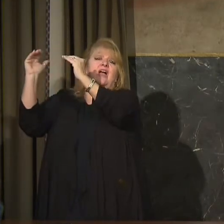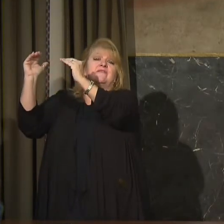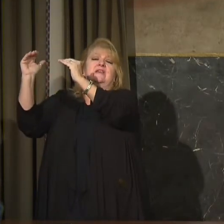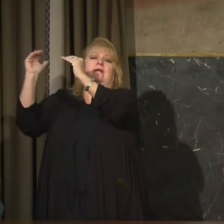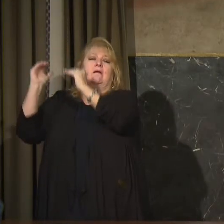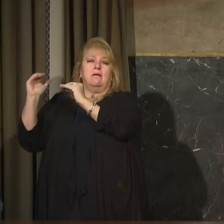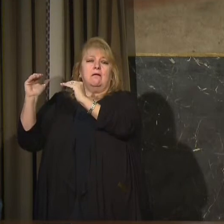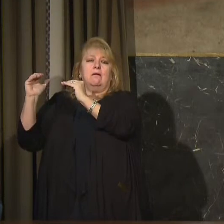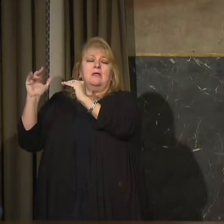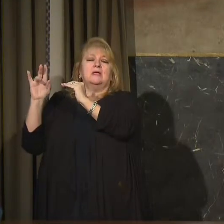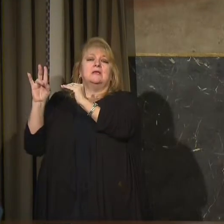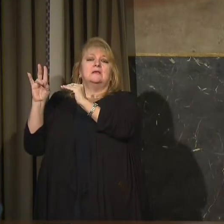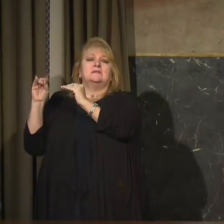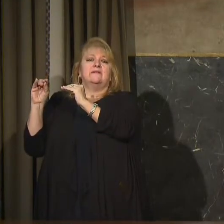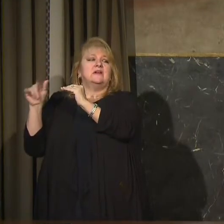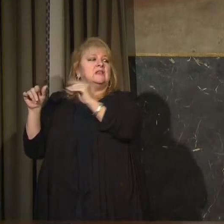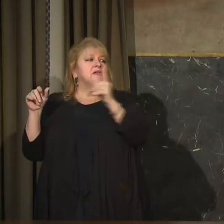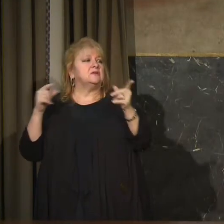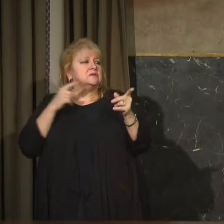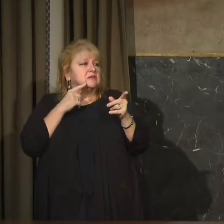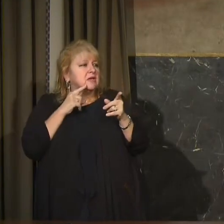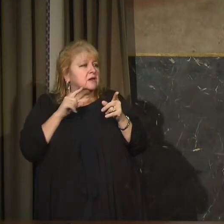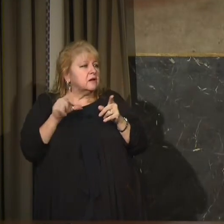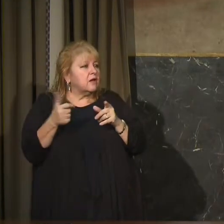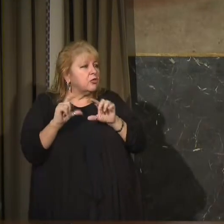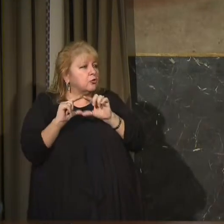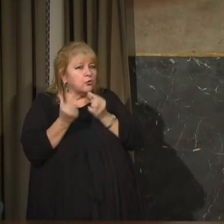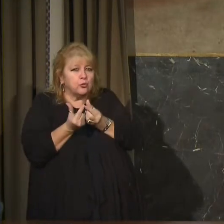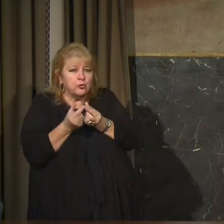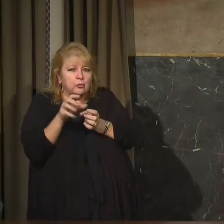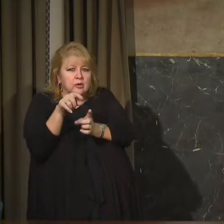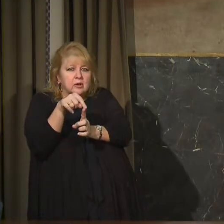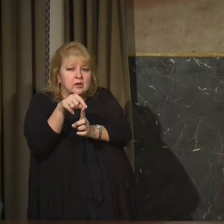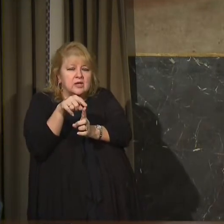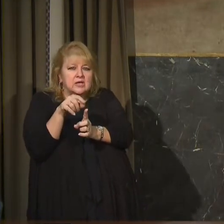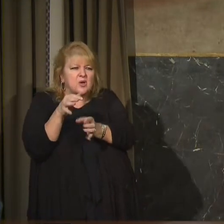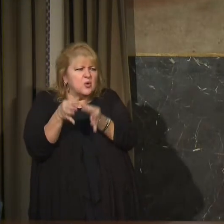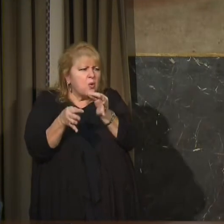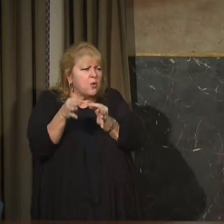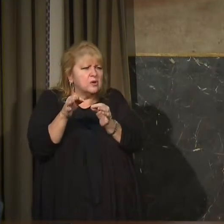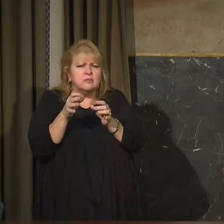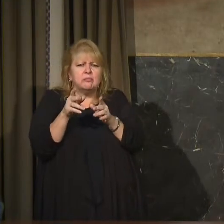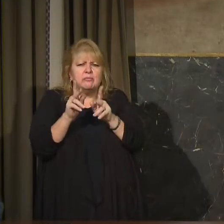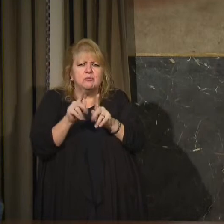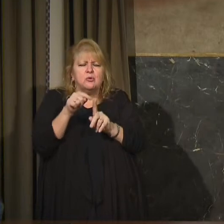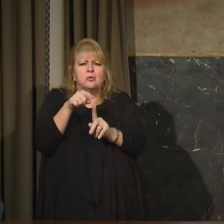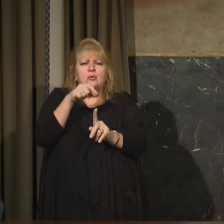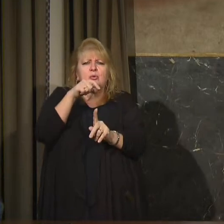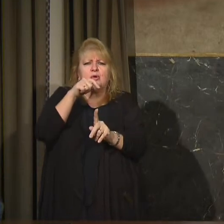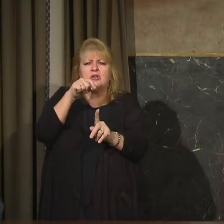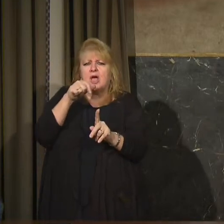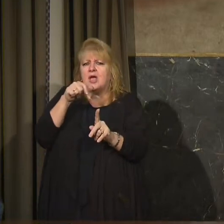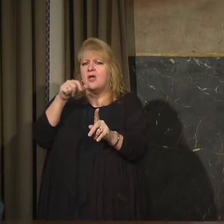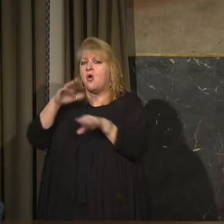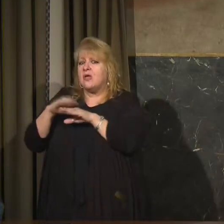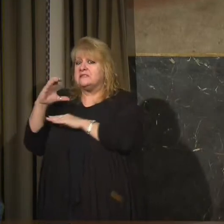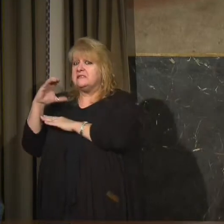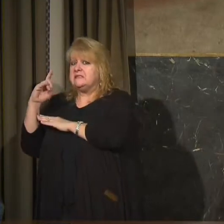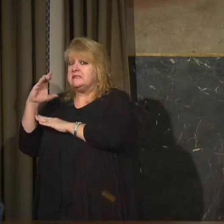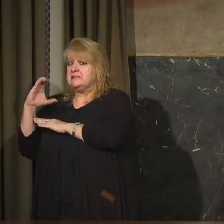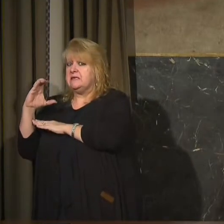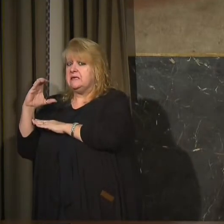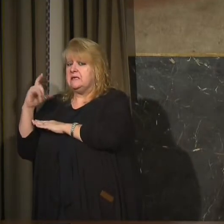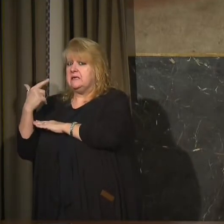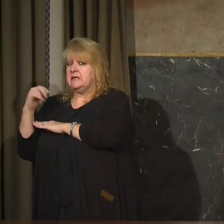next grouping that's not listed on the CDC guidelines. Who at the state level is making the decisions about what